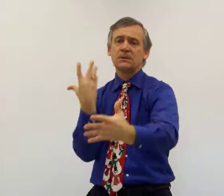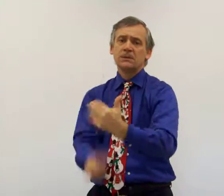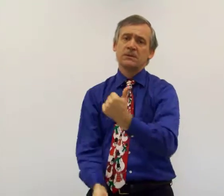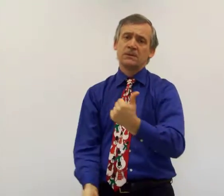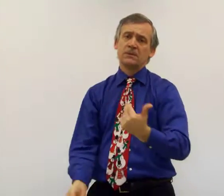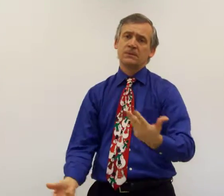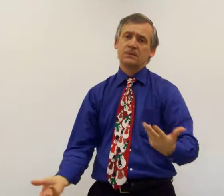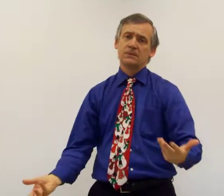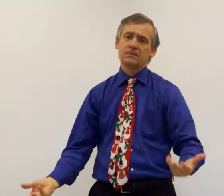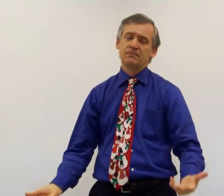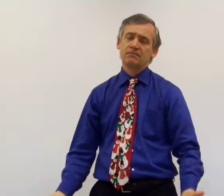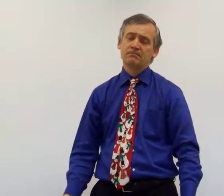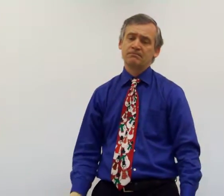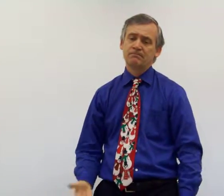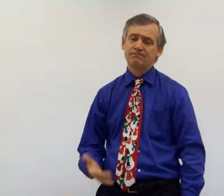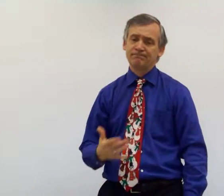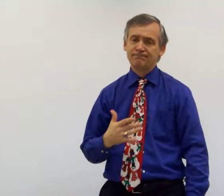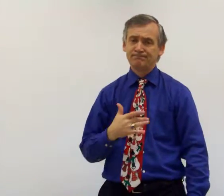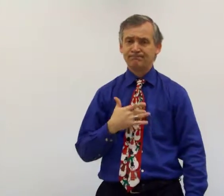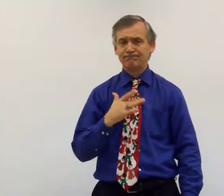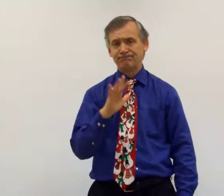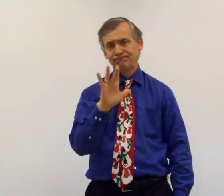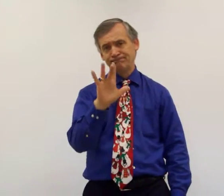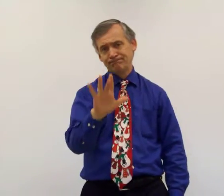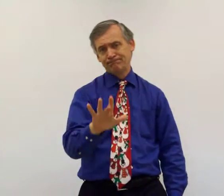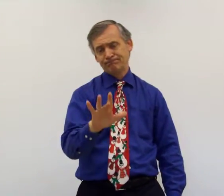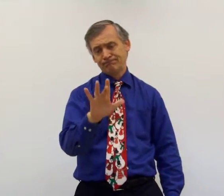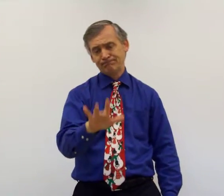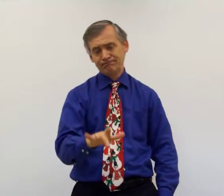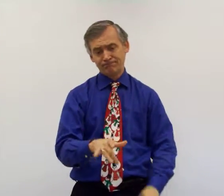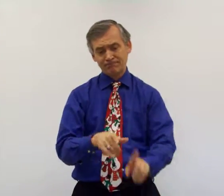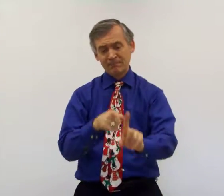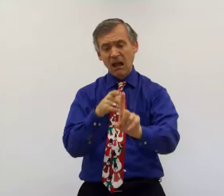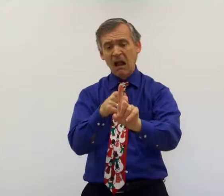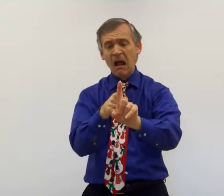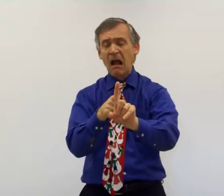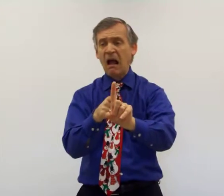The unfortunate lover hastened back again down the steep, dark path.